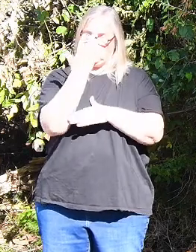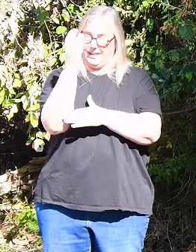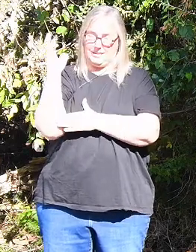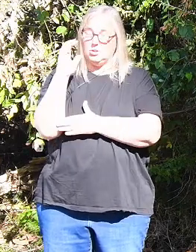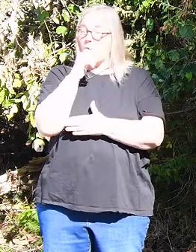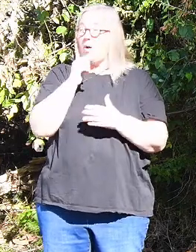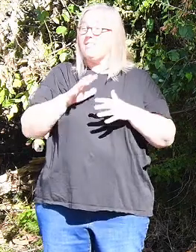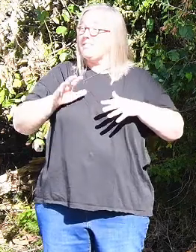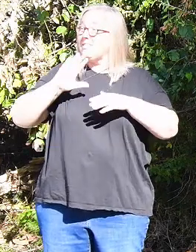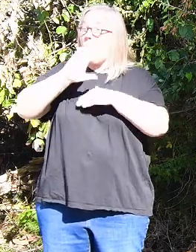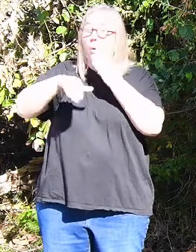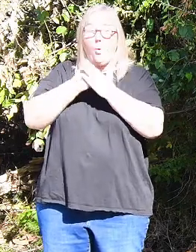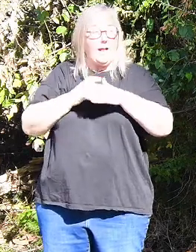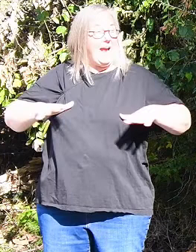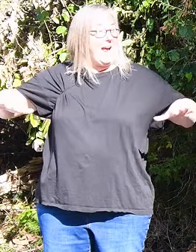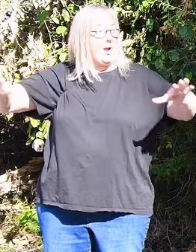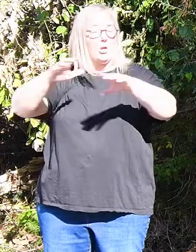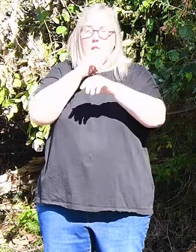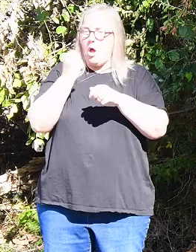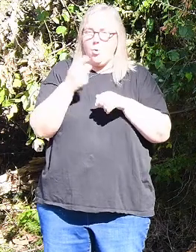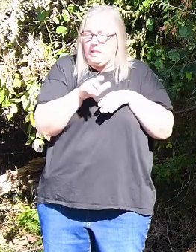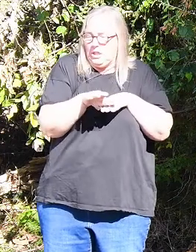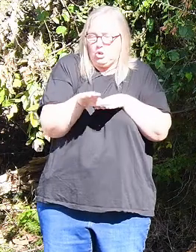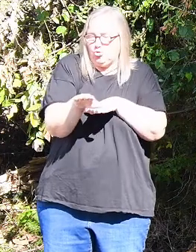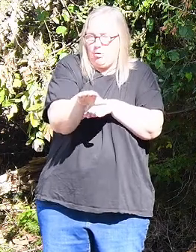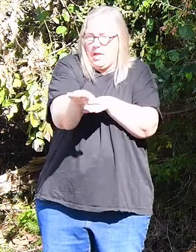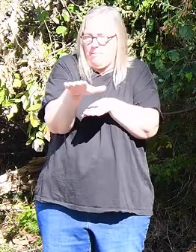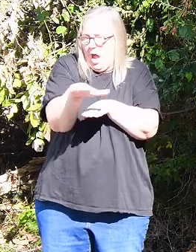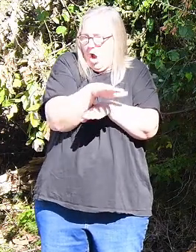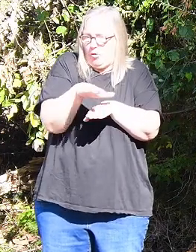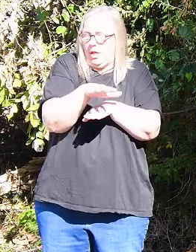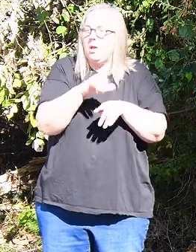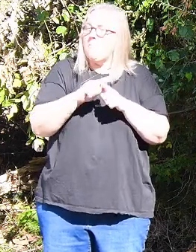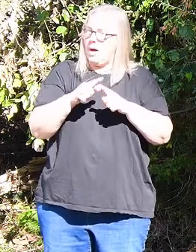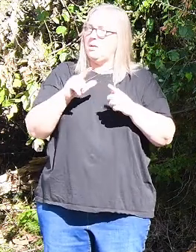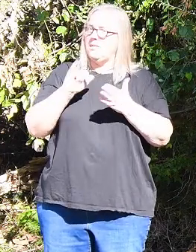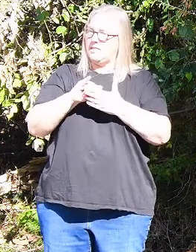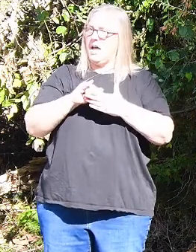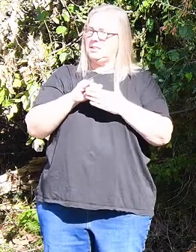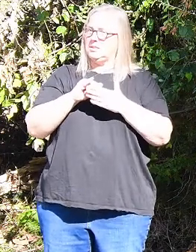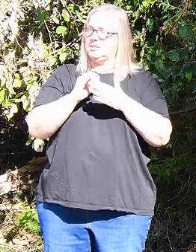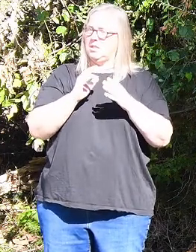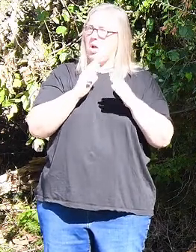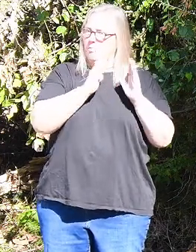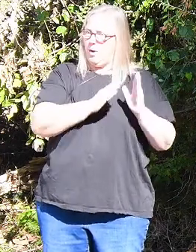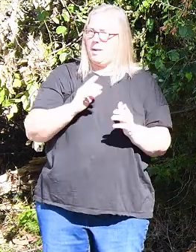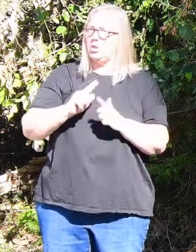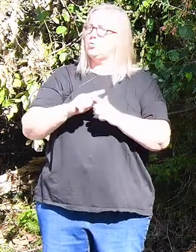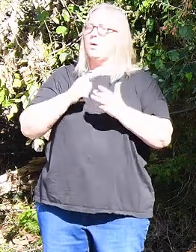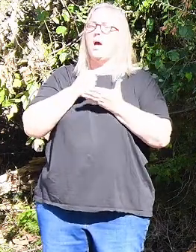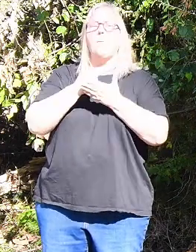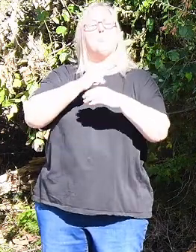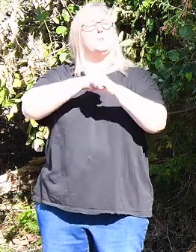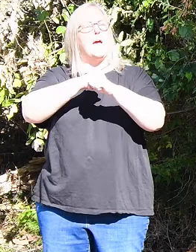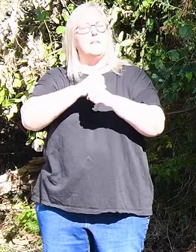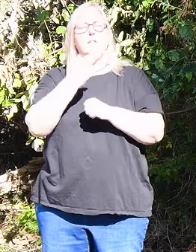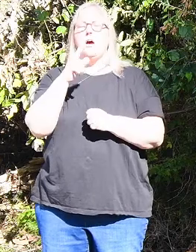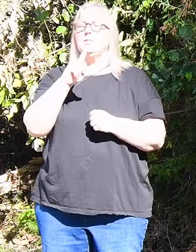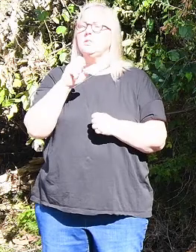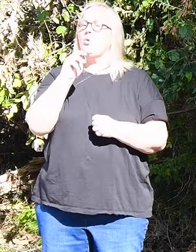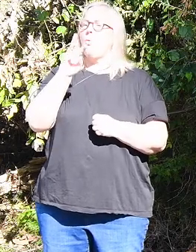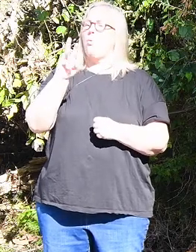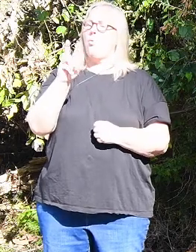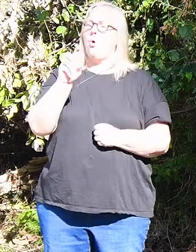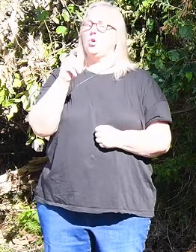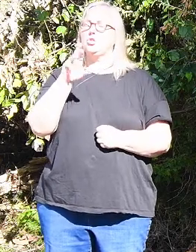just the stream we restored, is prepared to help protect the Hudson watershed. So thank you very much for